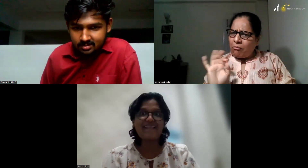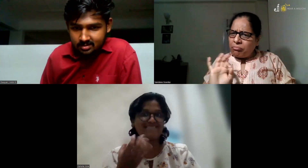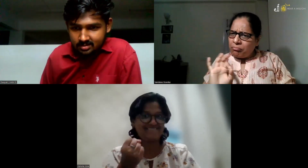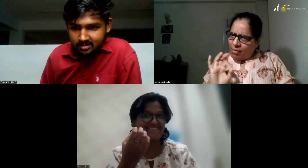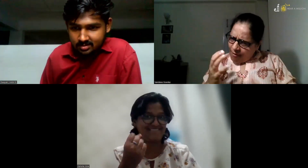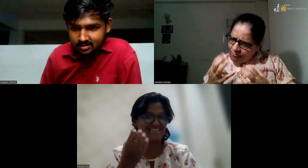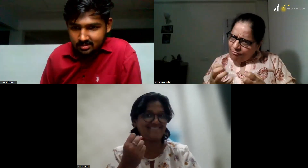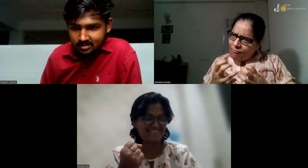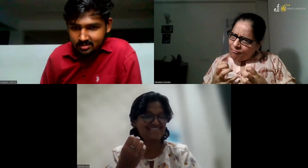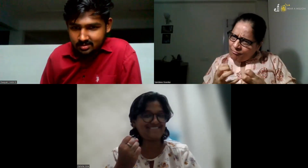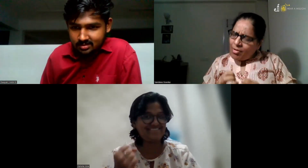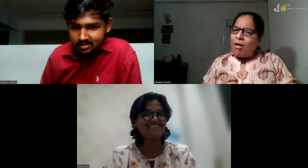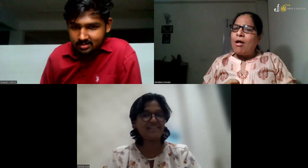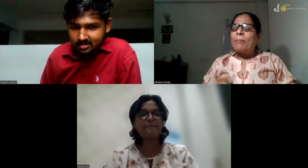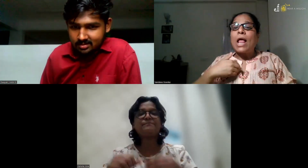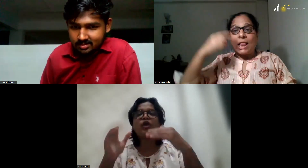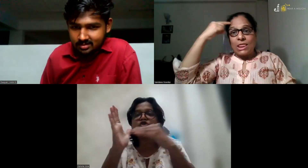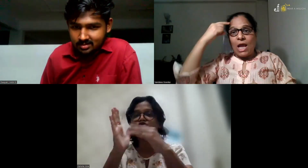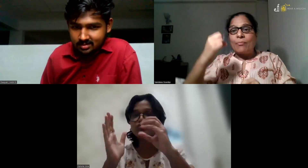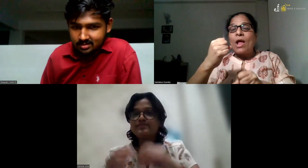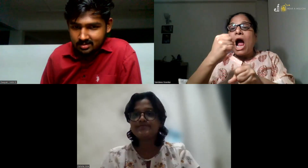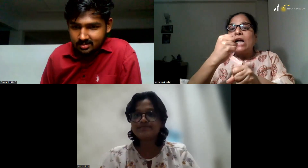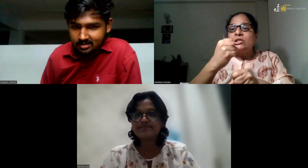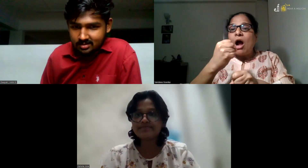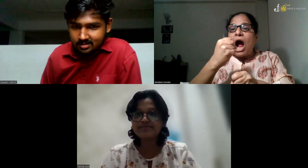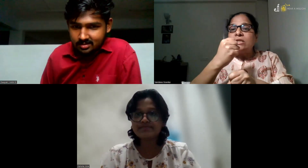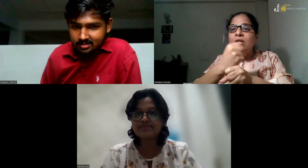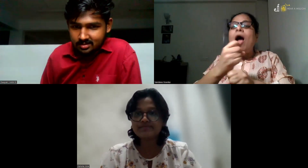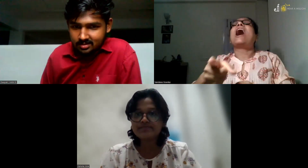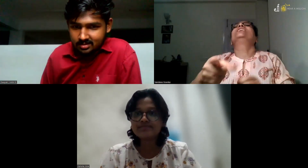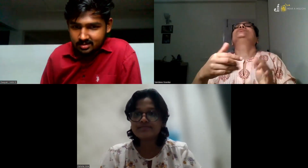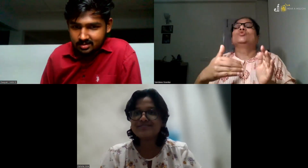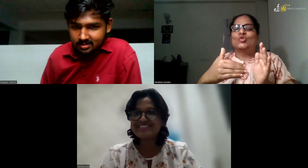Western countries they have this thing. I have not heard about it. Yes, they have.